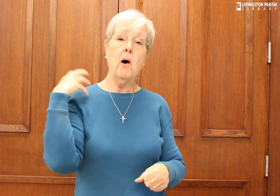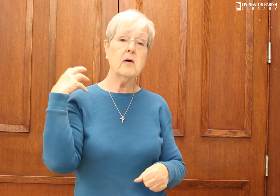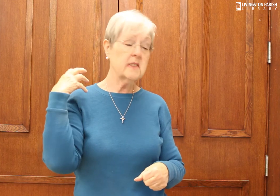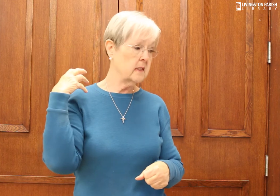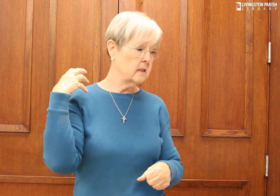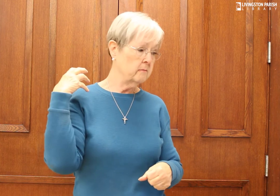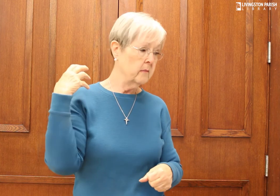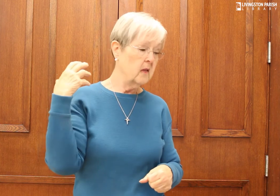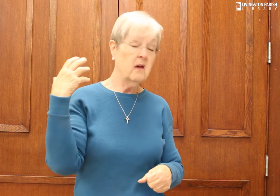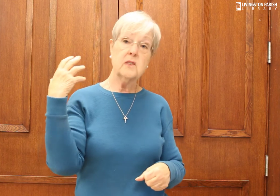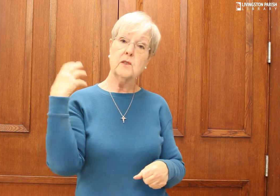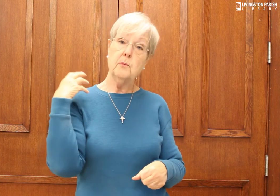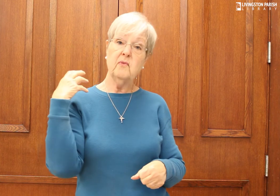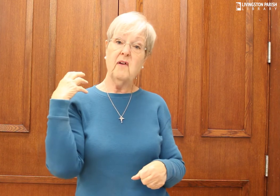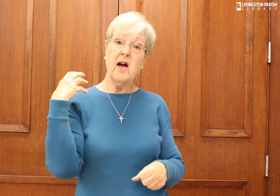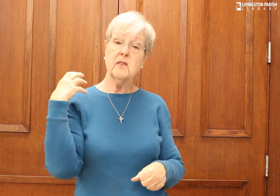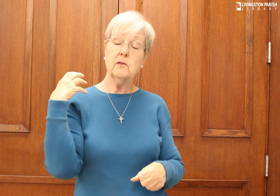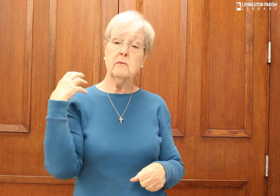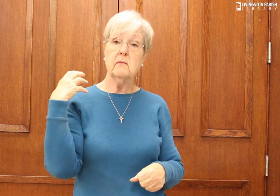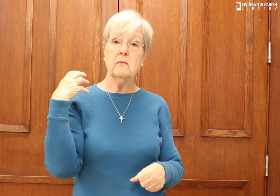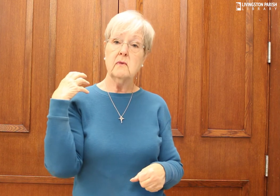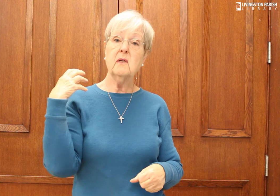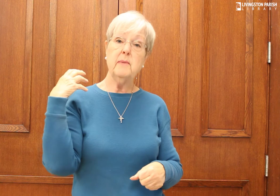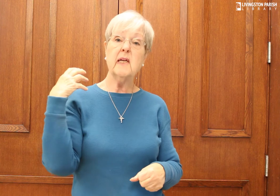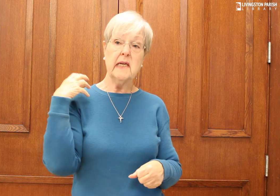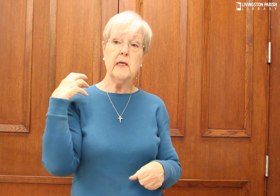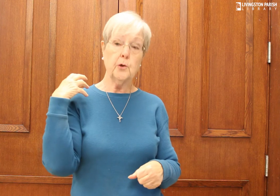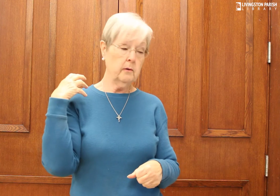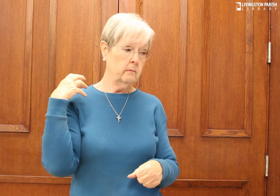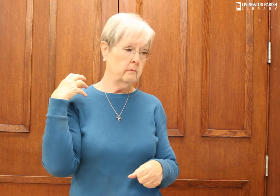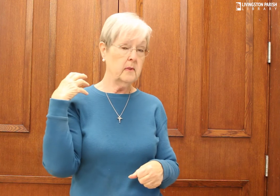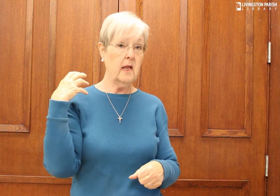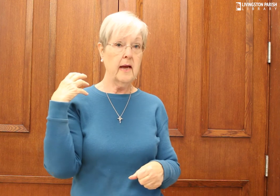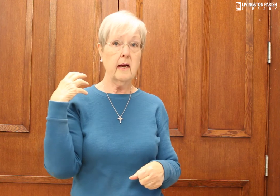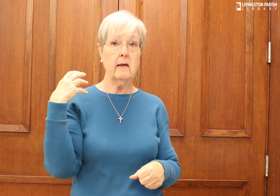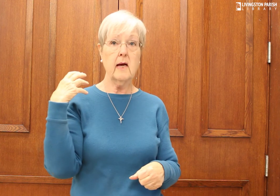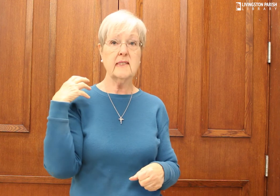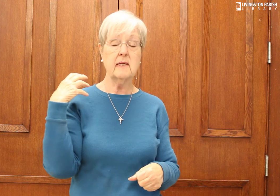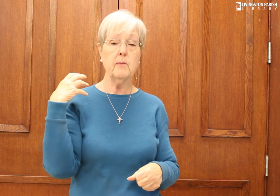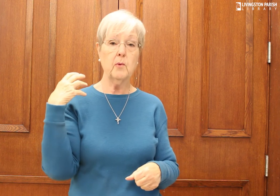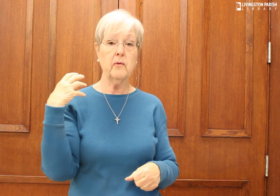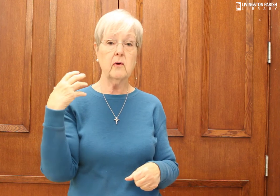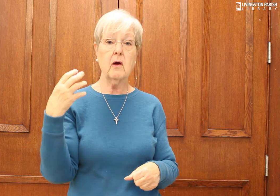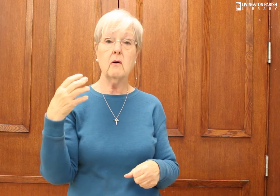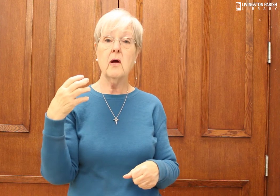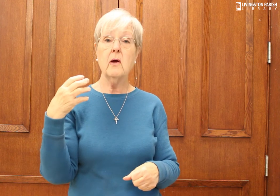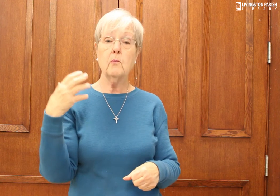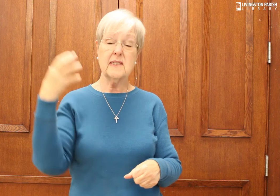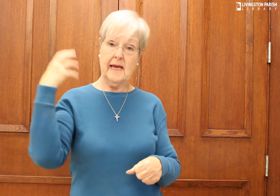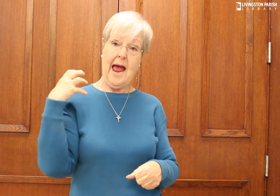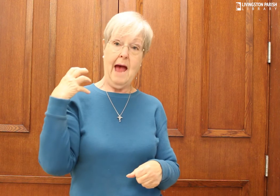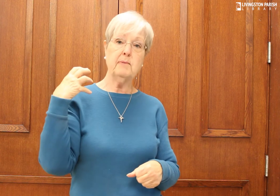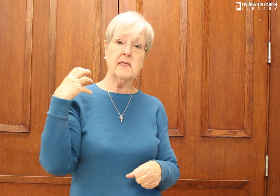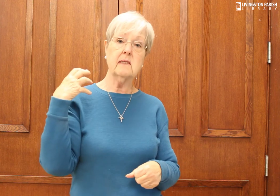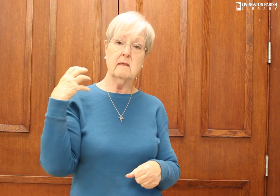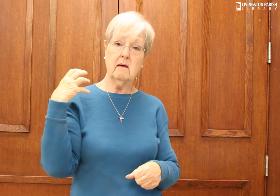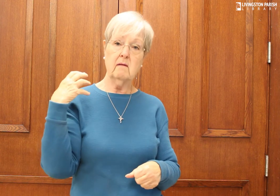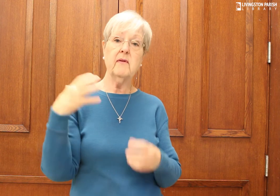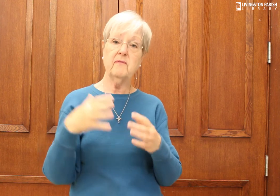boss, supervisor, could be a leader. Like I said, my brother-in-law was the captain of the